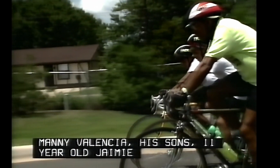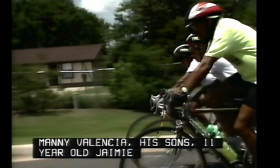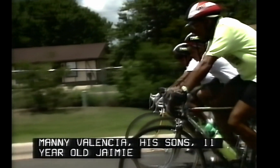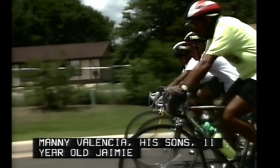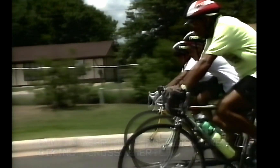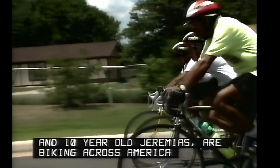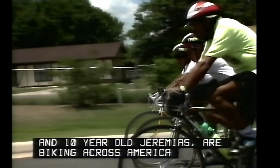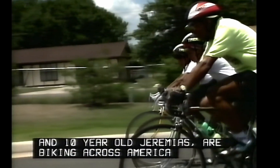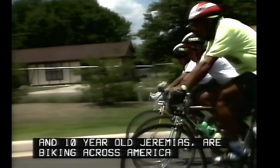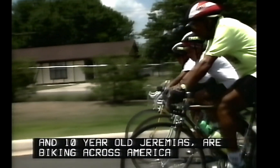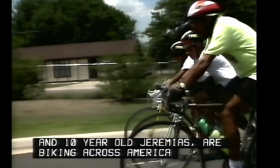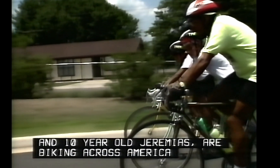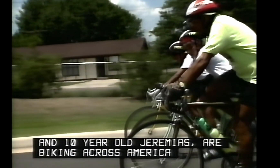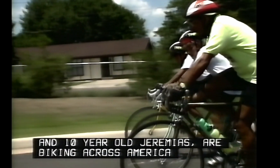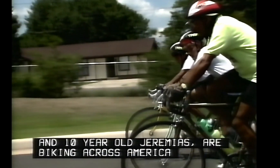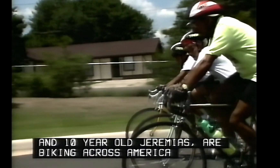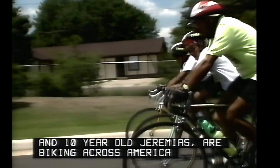But what part do deaf people play in this awareness?